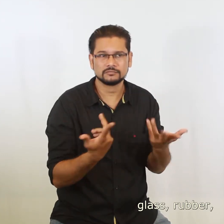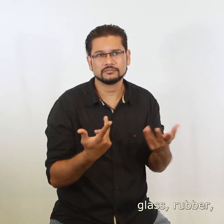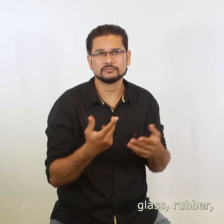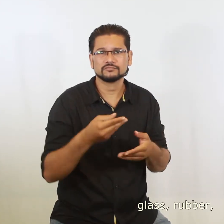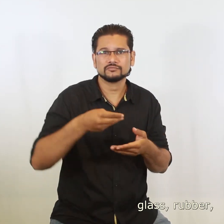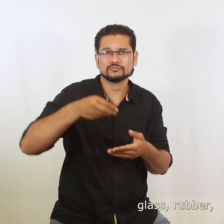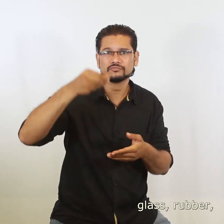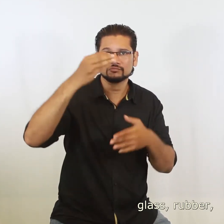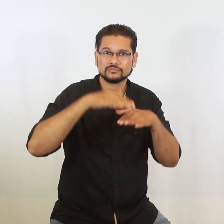or soil.